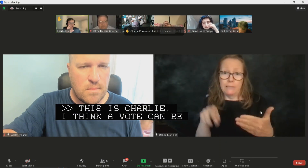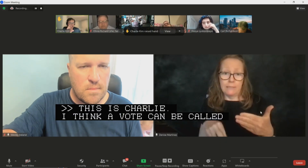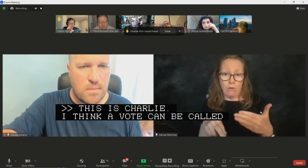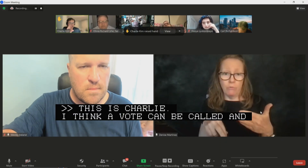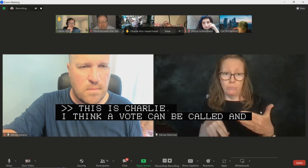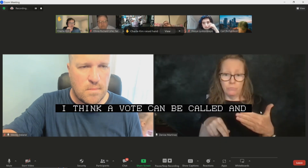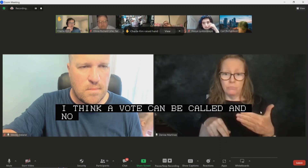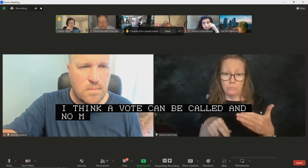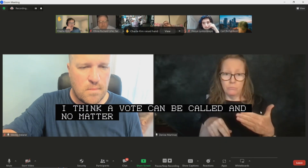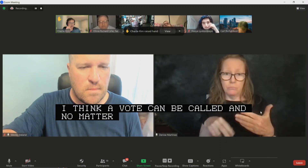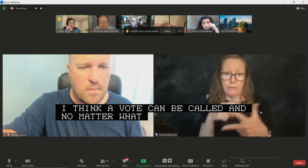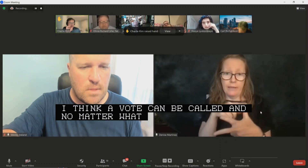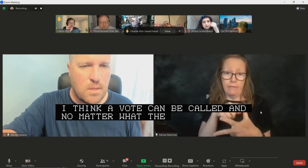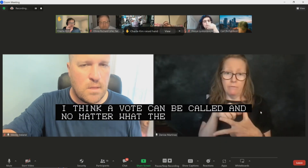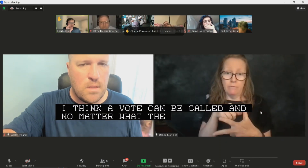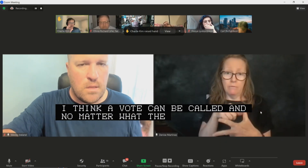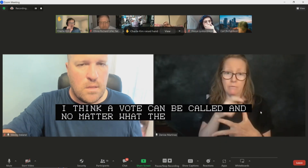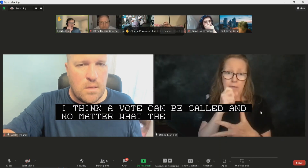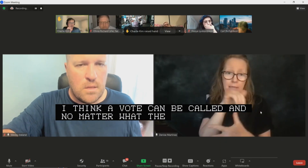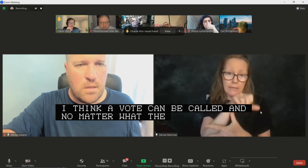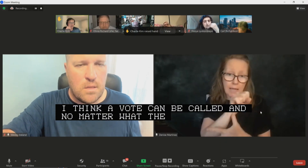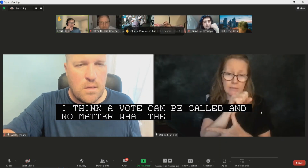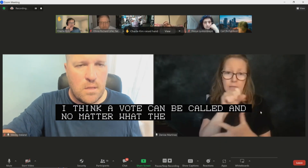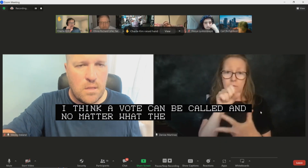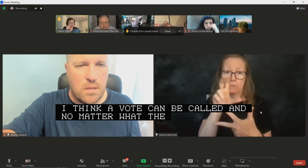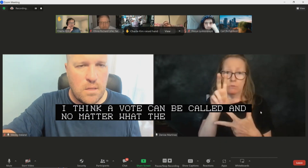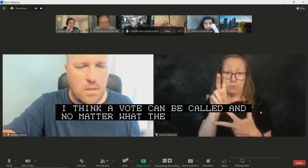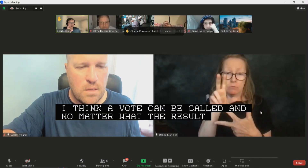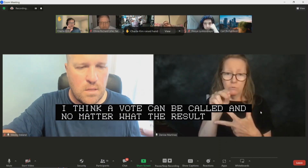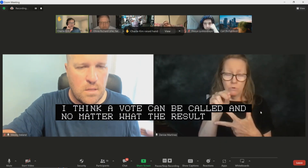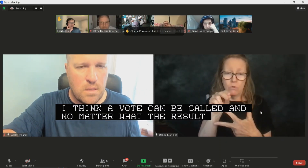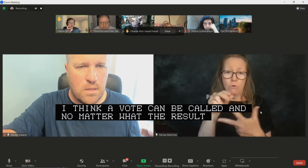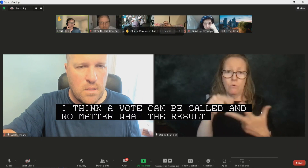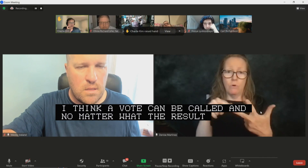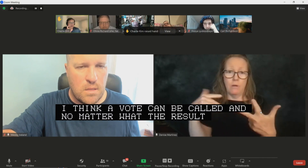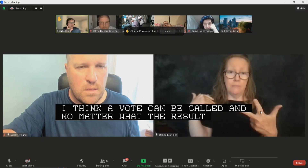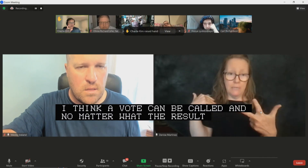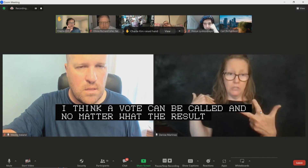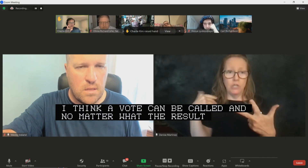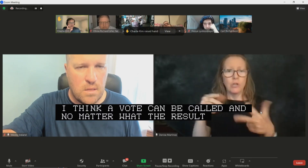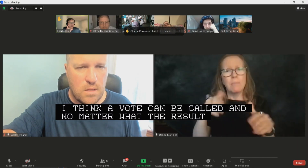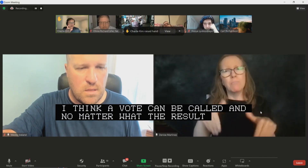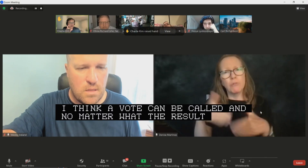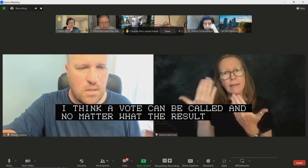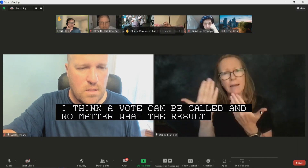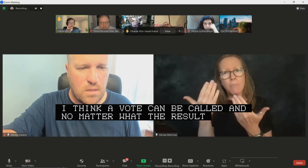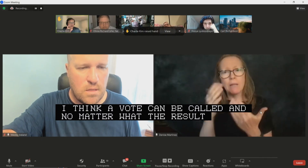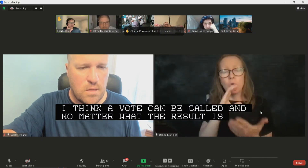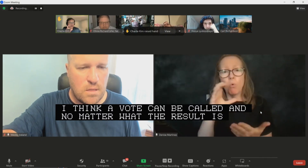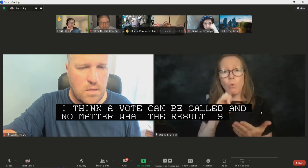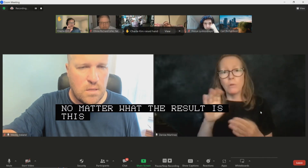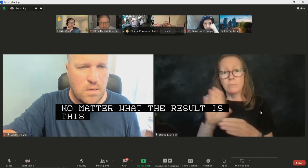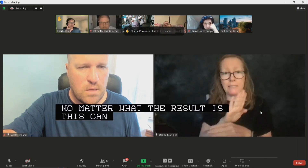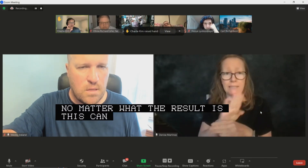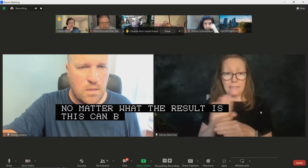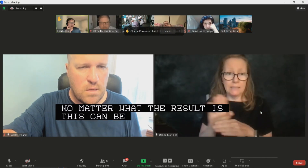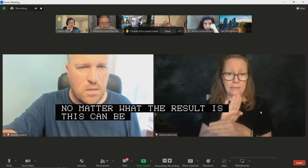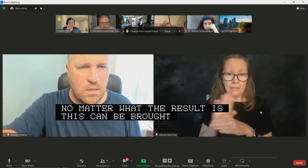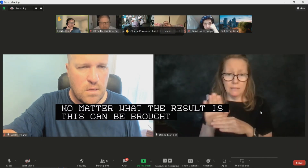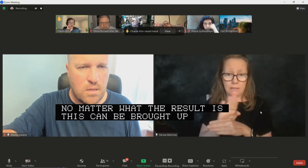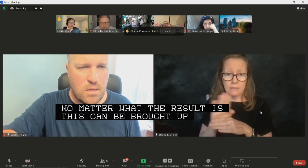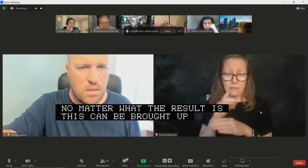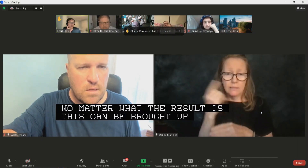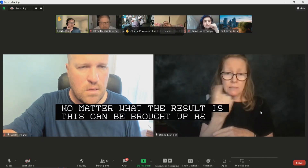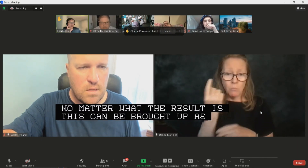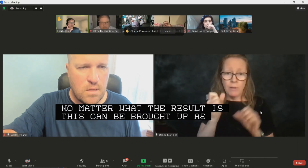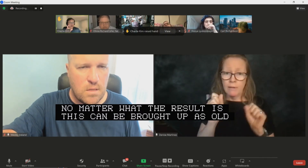it's a down vote, right, or too many abstentions to get, this can be brought up in old business, and somebody can call